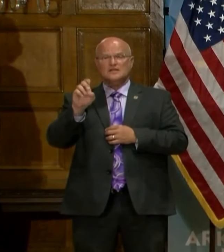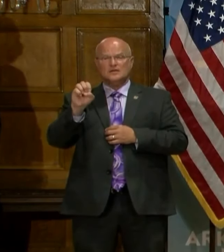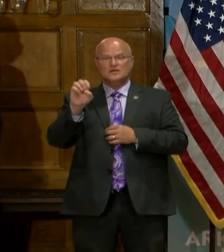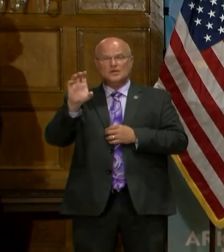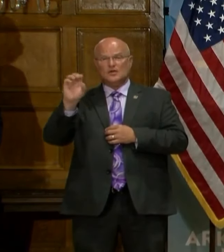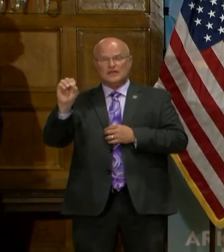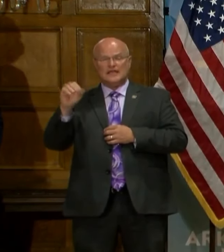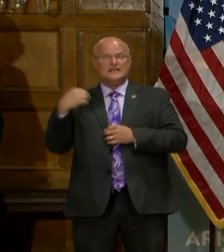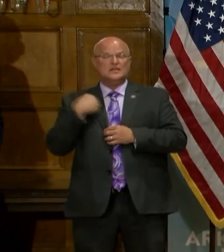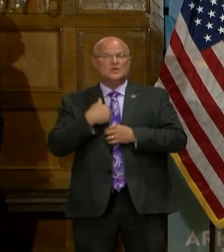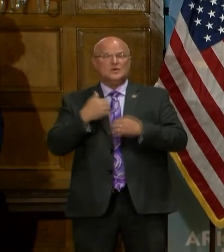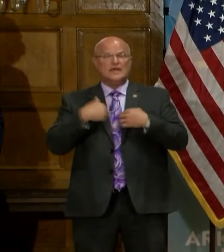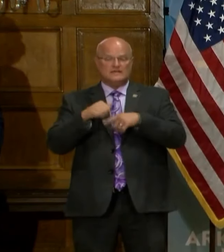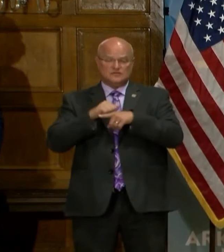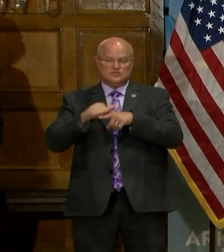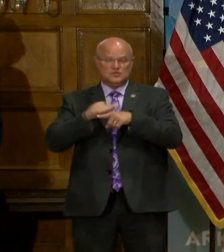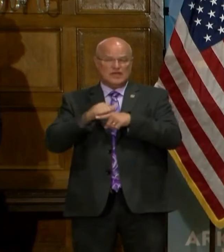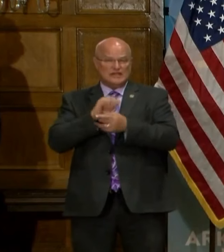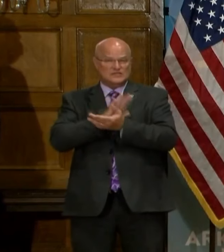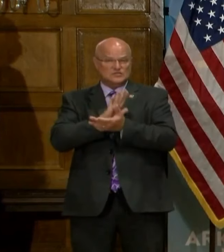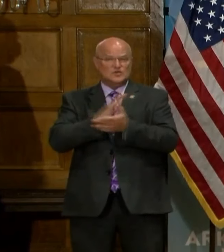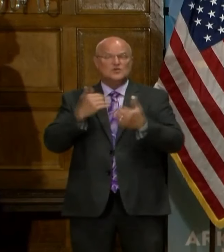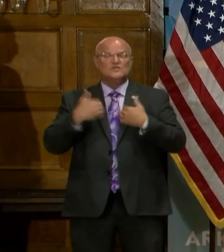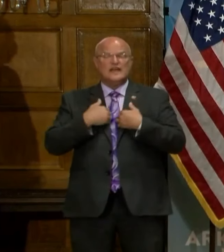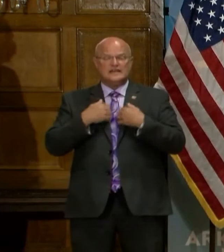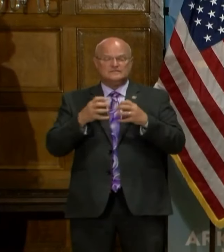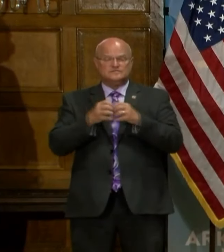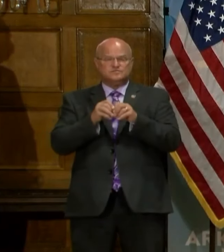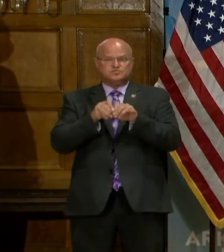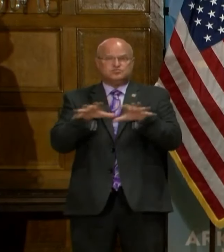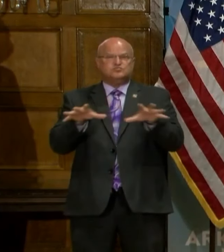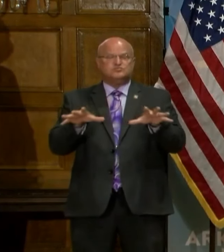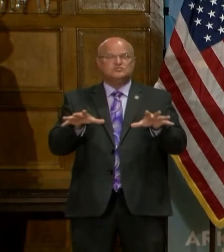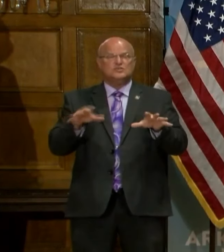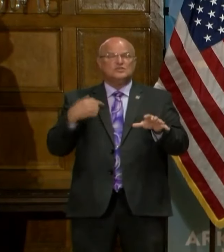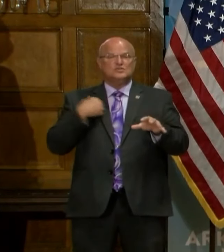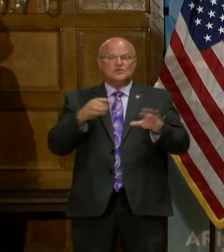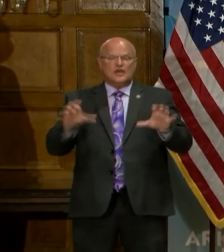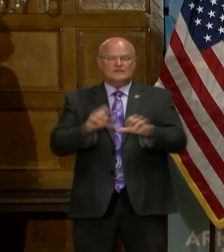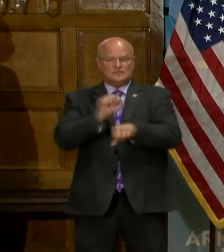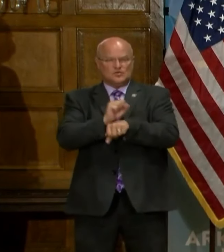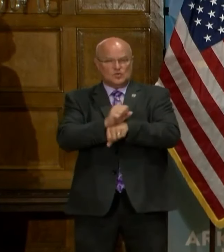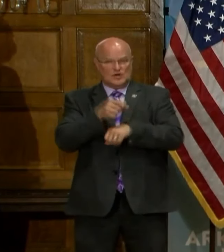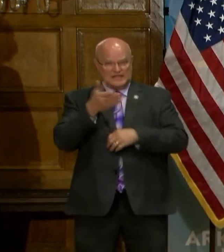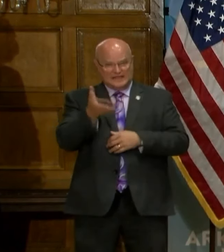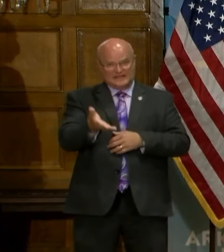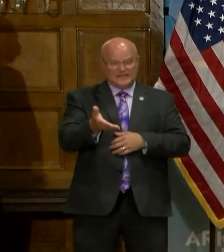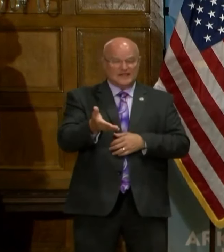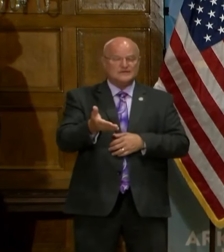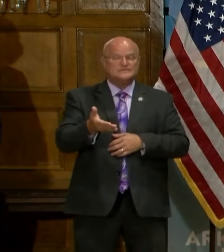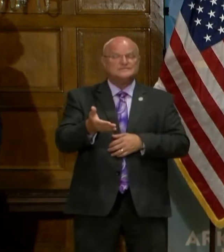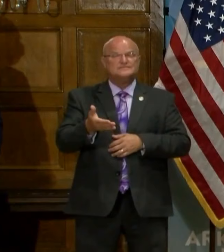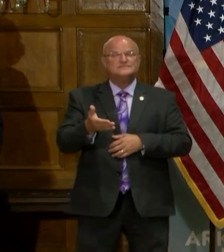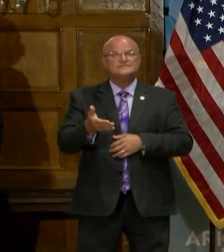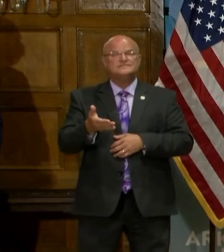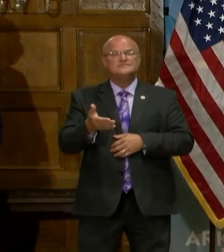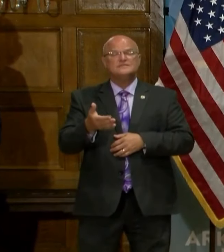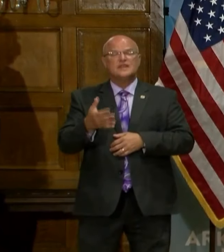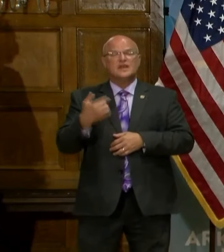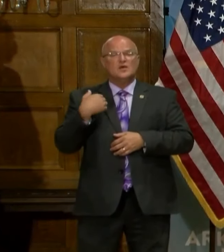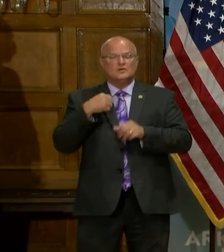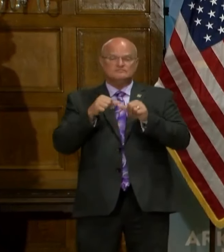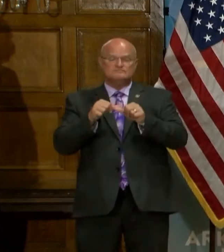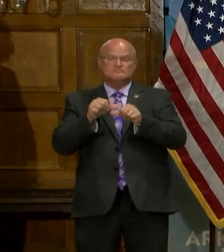County, we have a training academy where we've had a cluster, so we're actively working there.